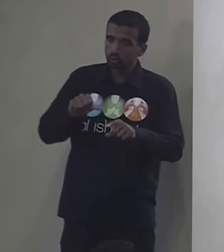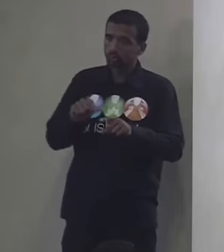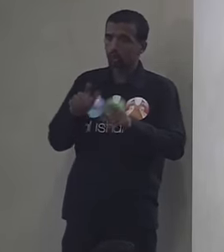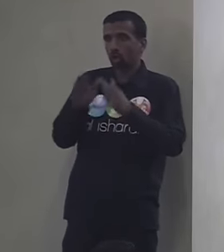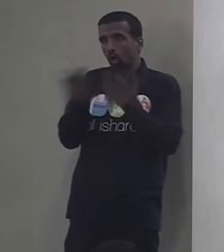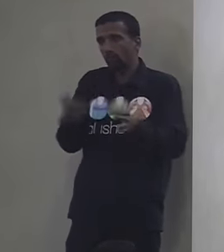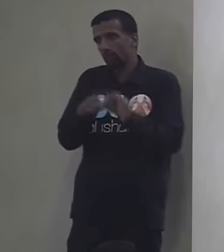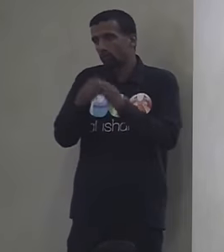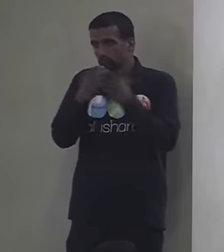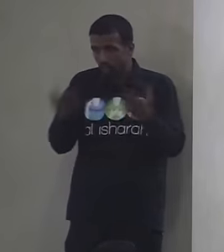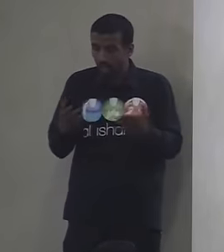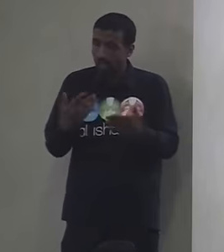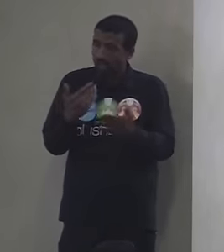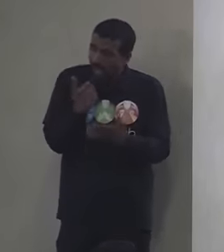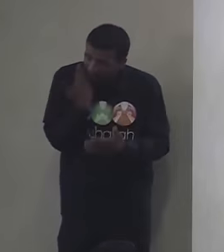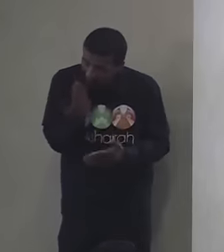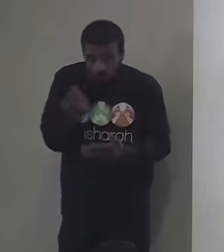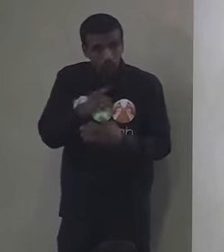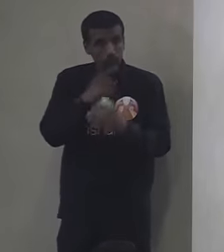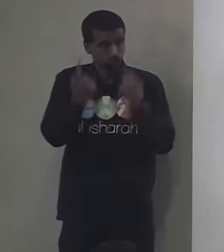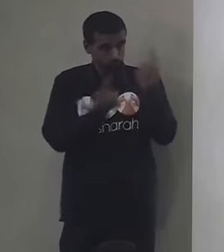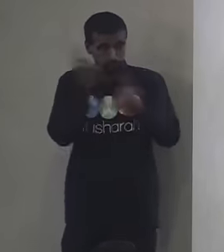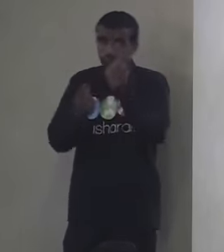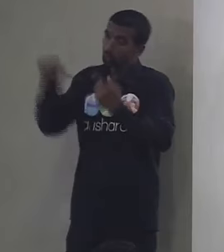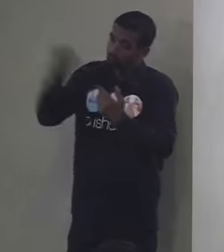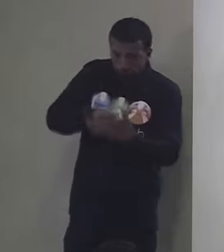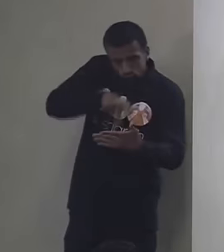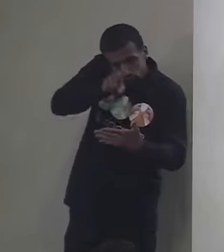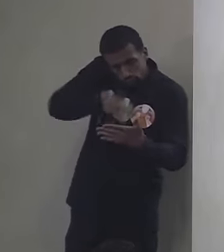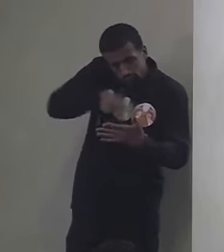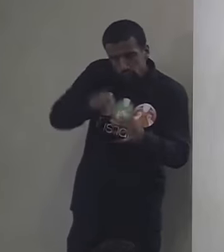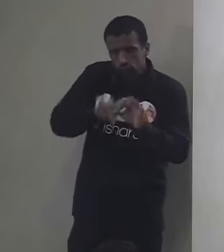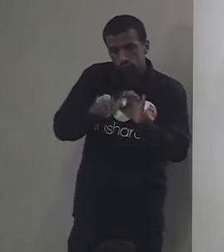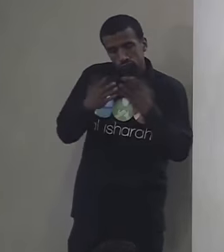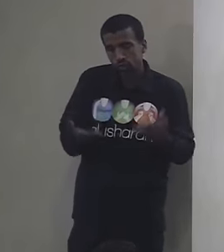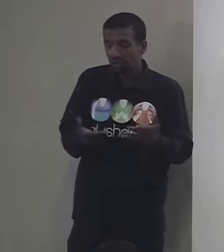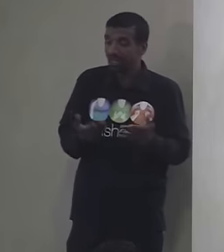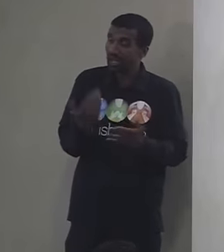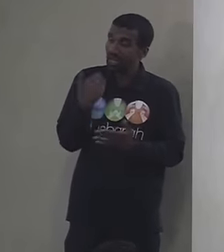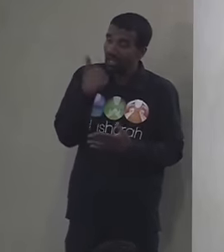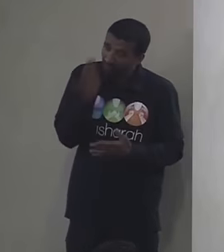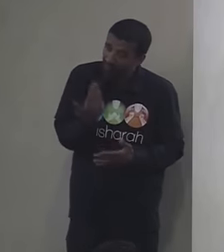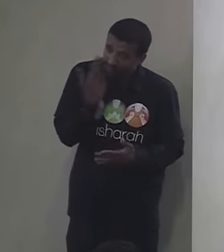yes, distractions will happen. They're a necessary part of life.